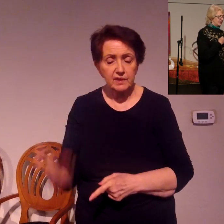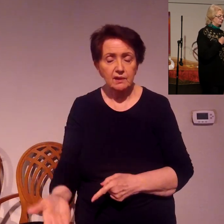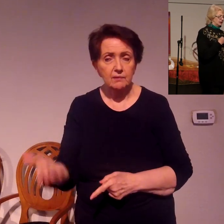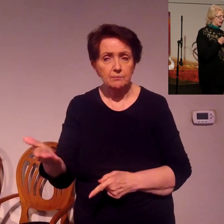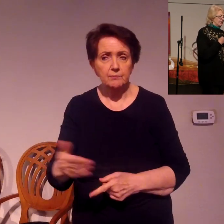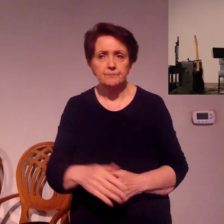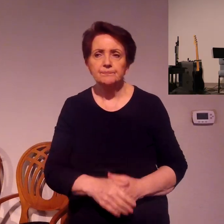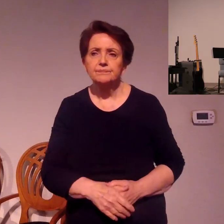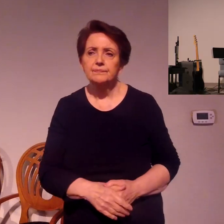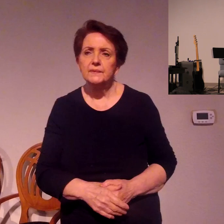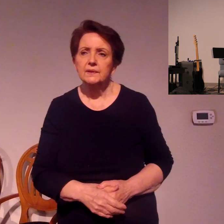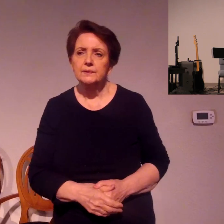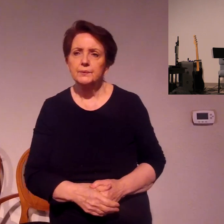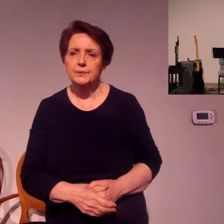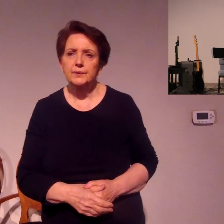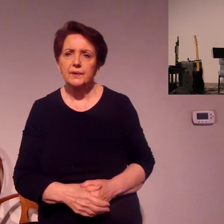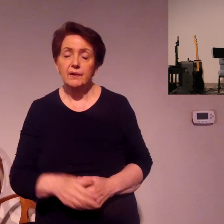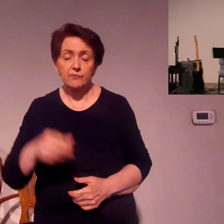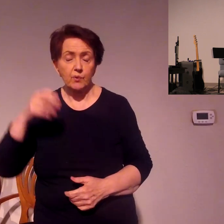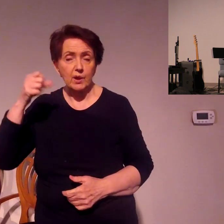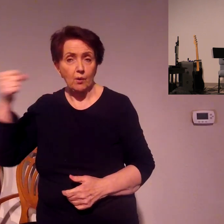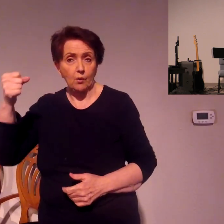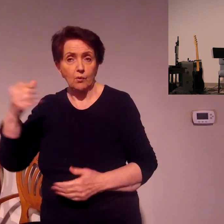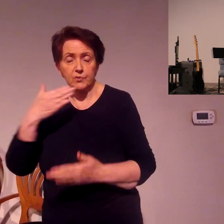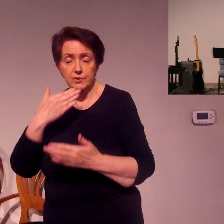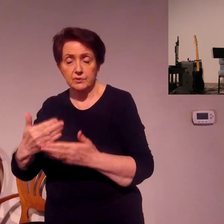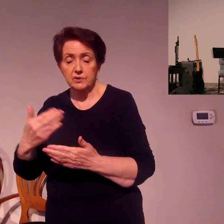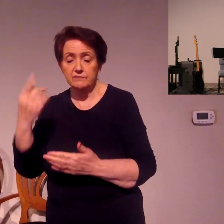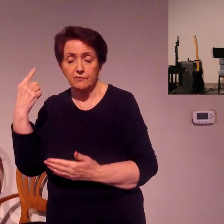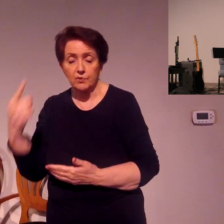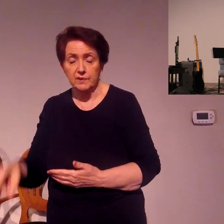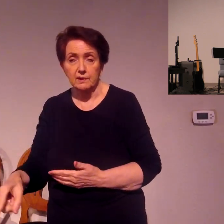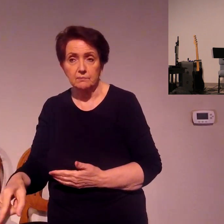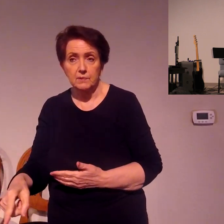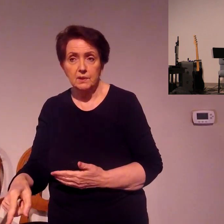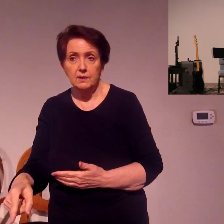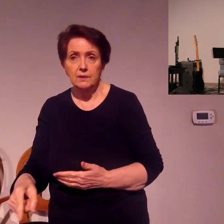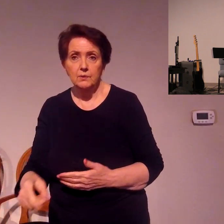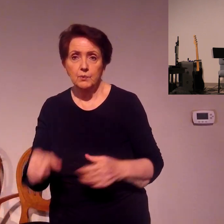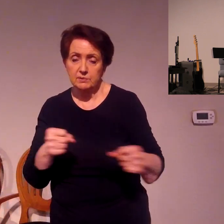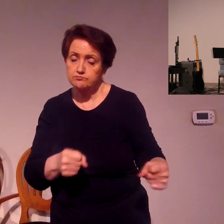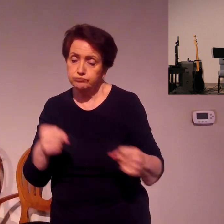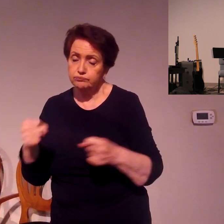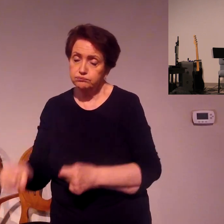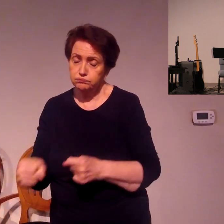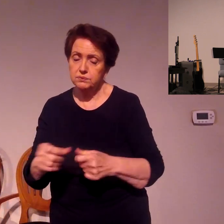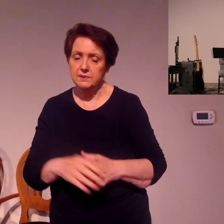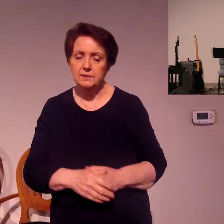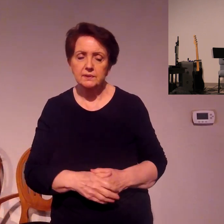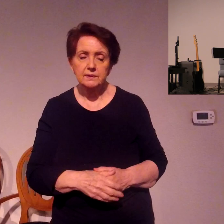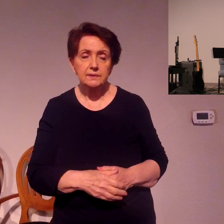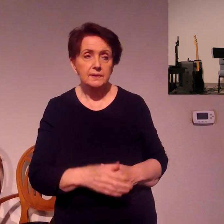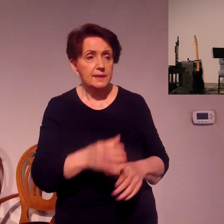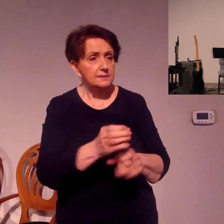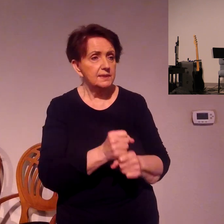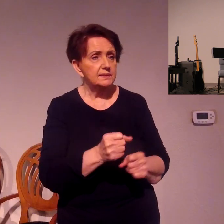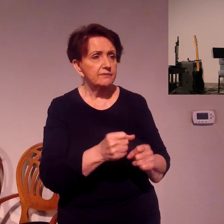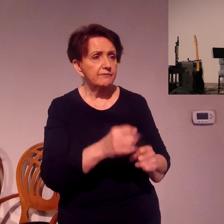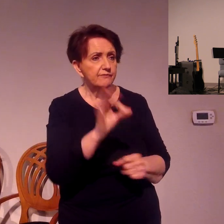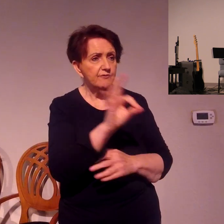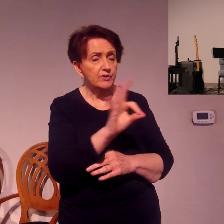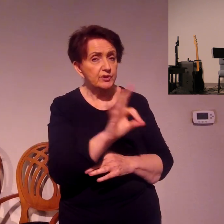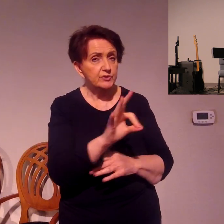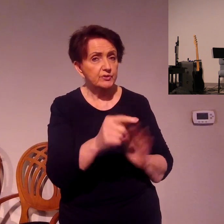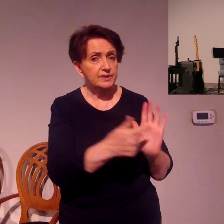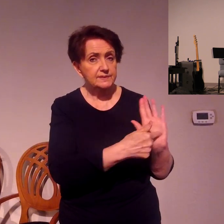sense to them. And when we hold their good for them, then we can really cheerlead. So if we take Karen's furniture example, right, we can really